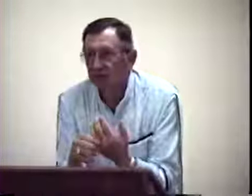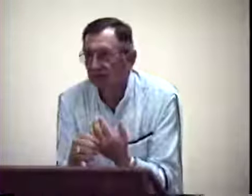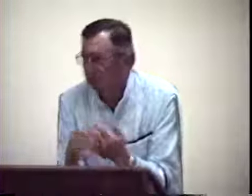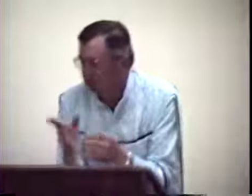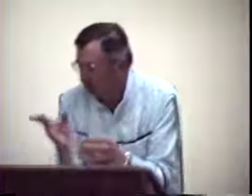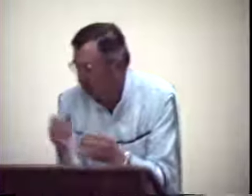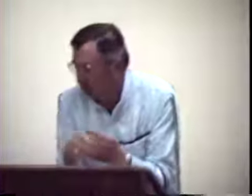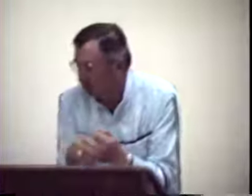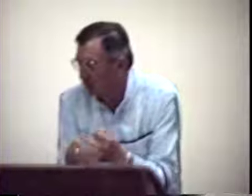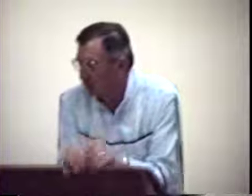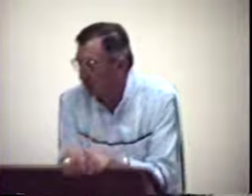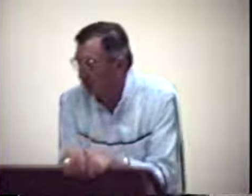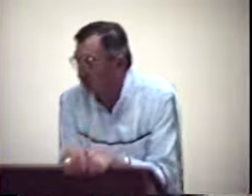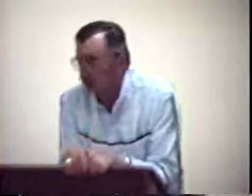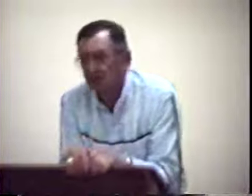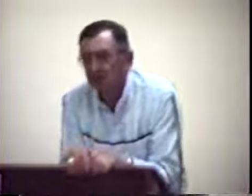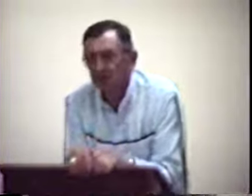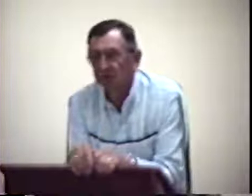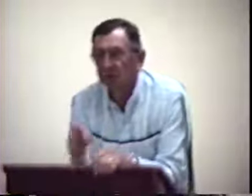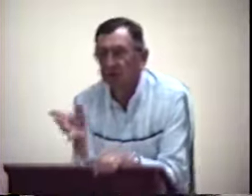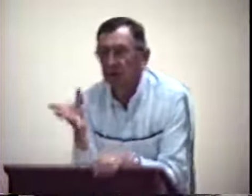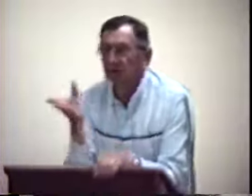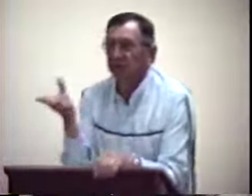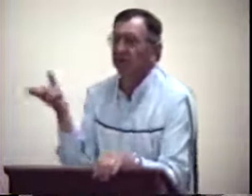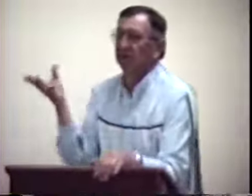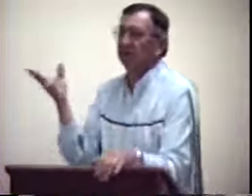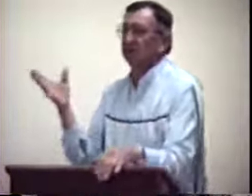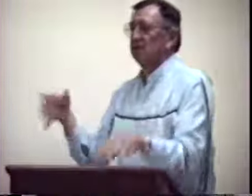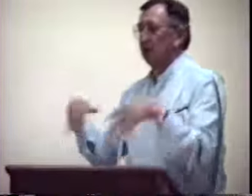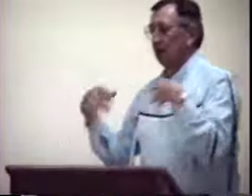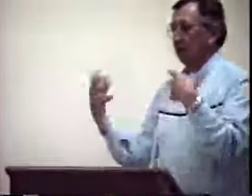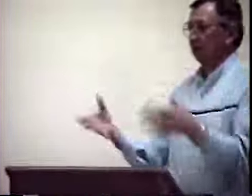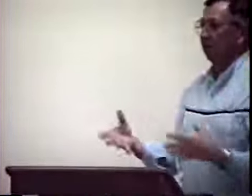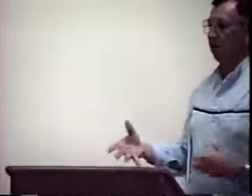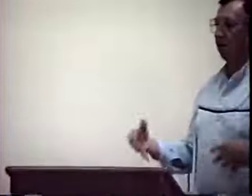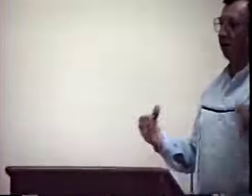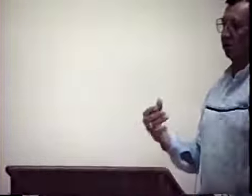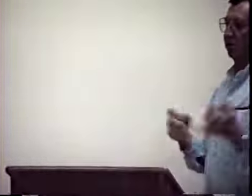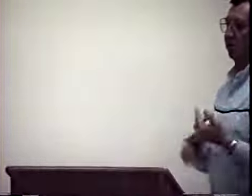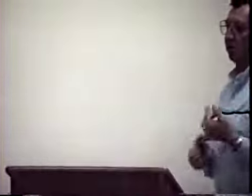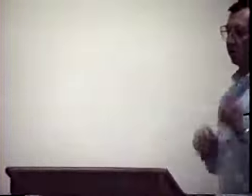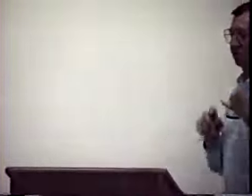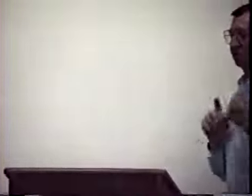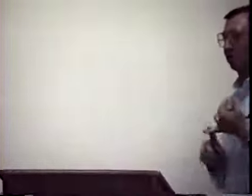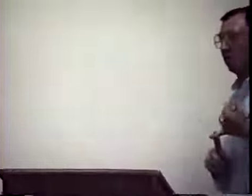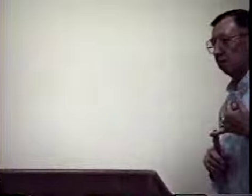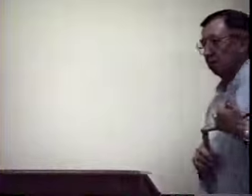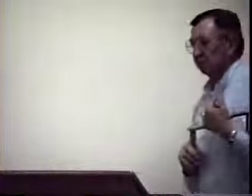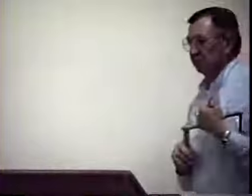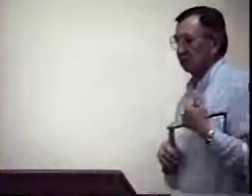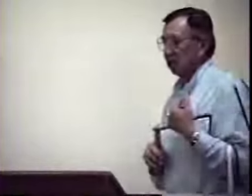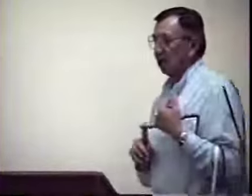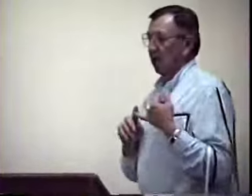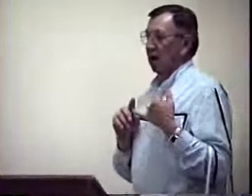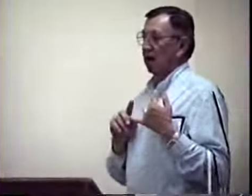time, why don't we start with you, Janice? Why don't you come up and just give us a little bit of what you feel and what you've accomplished out